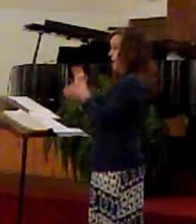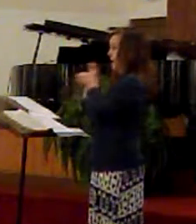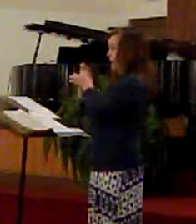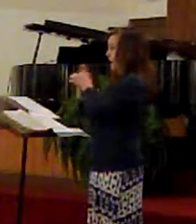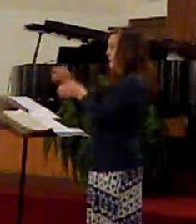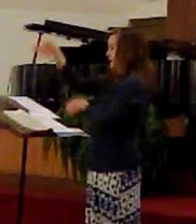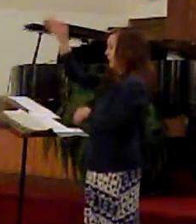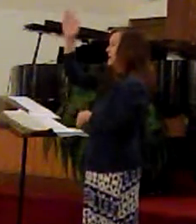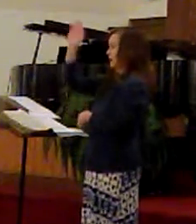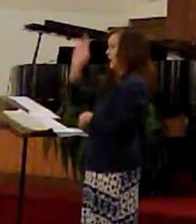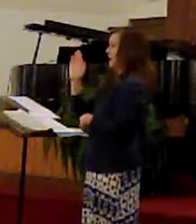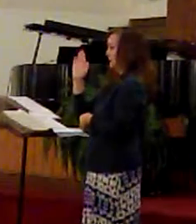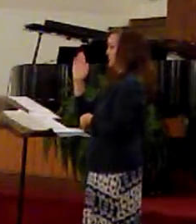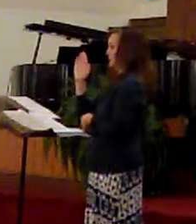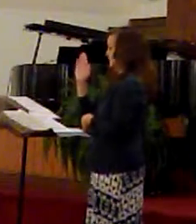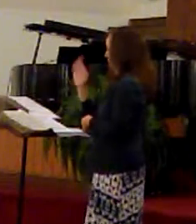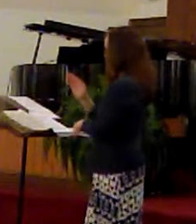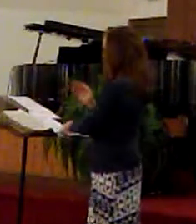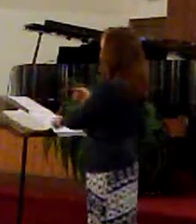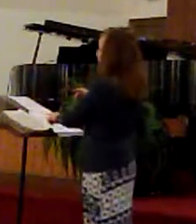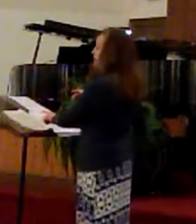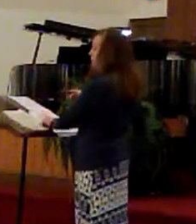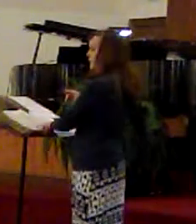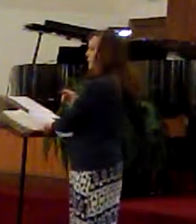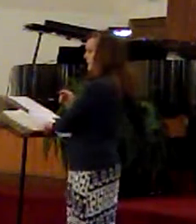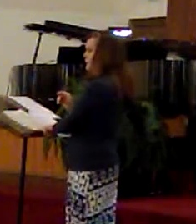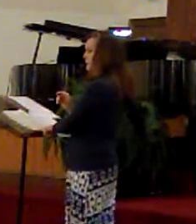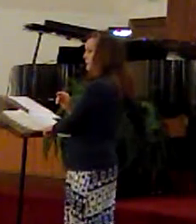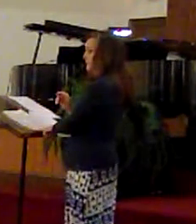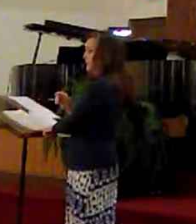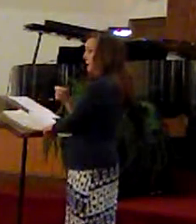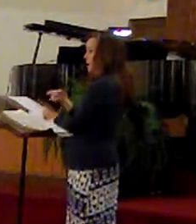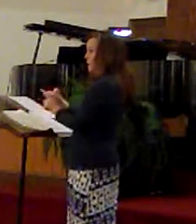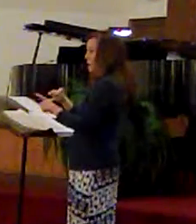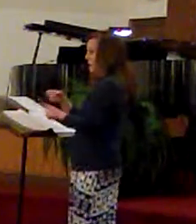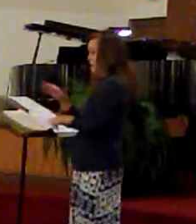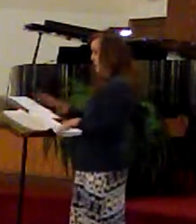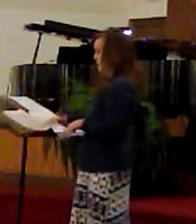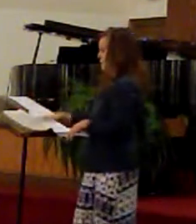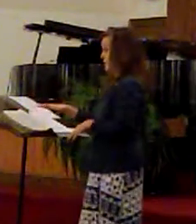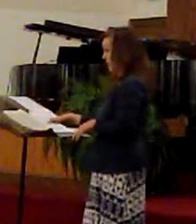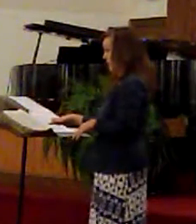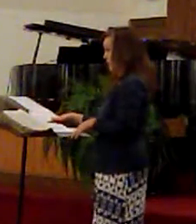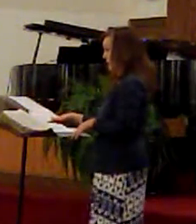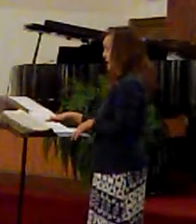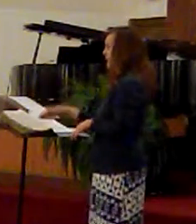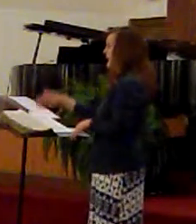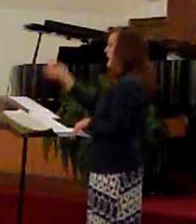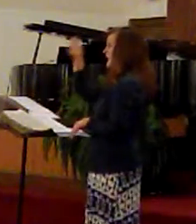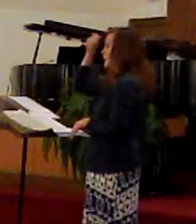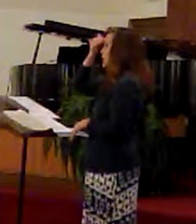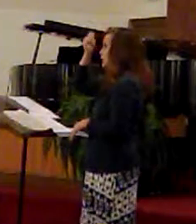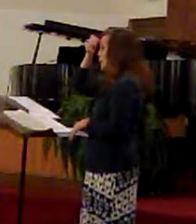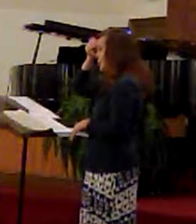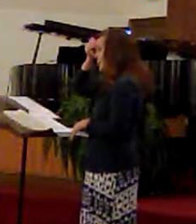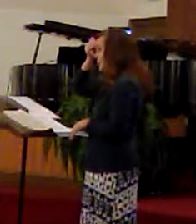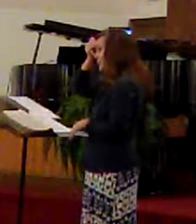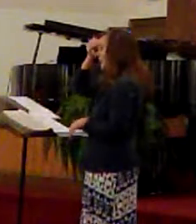Here in Timothy, it's talking about, and from a child he knew the Holy Scriptures. Why? Because